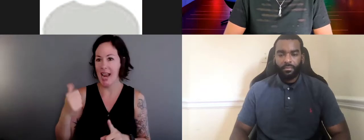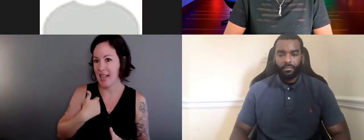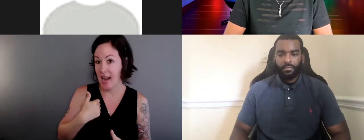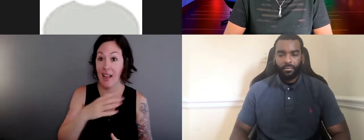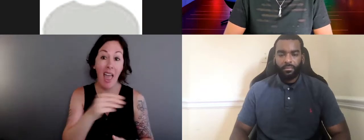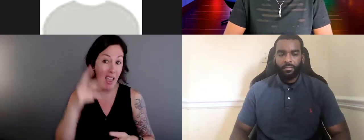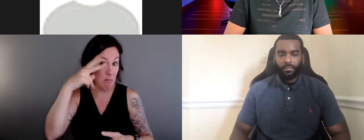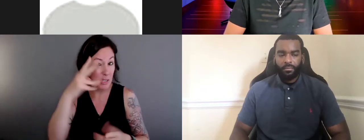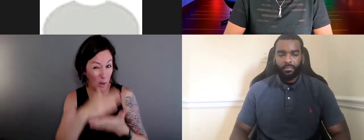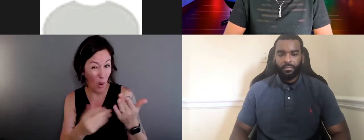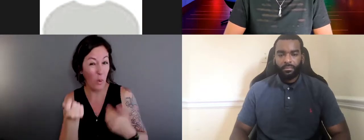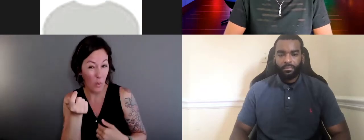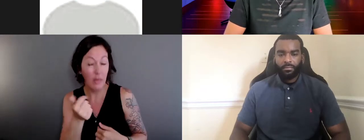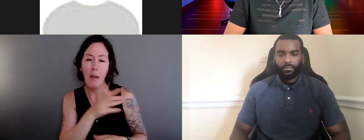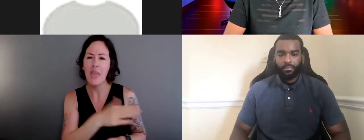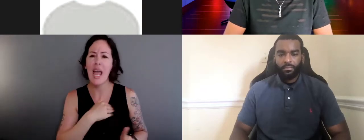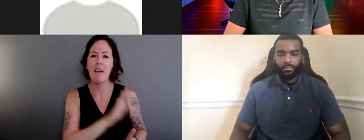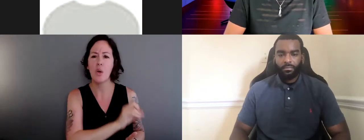separate from spoken English. And,